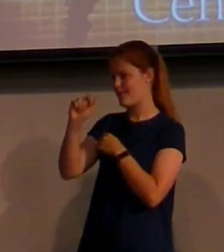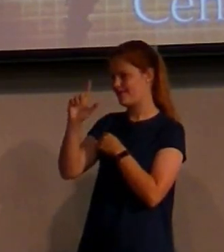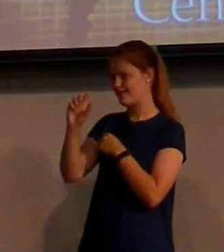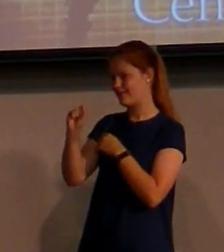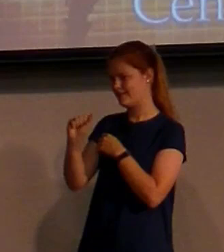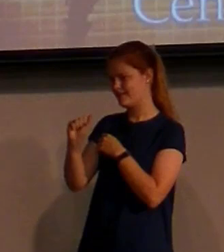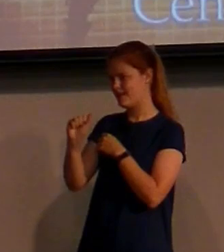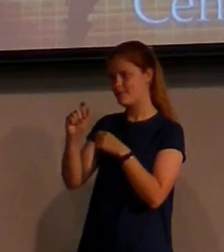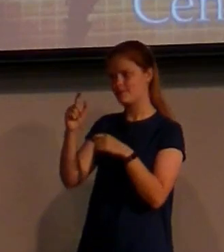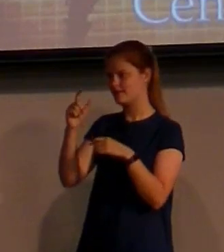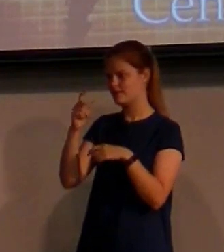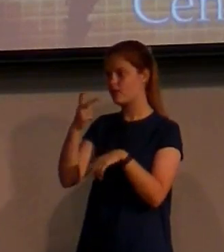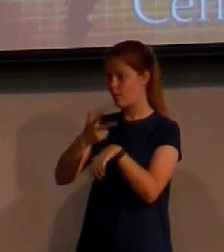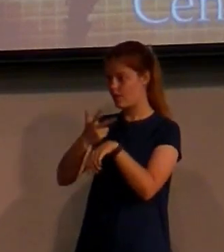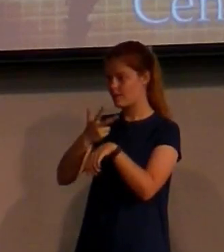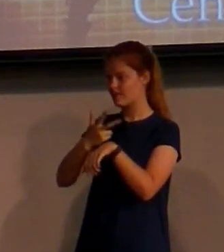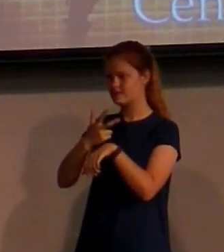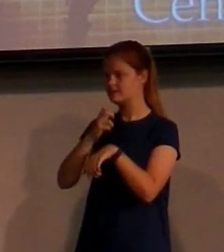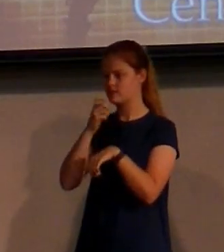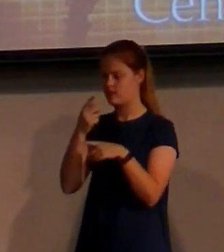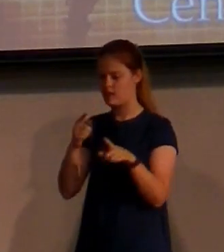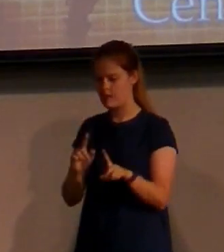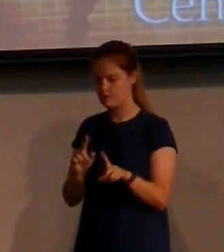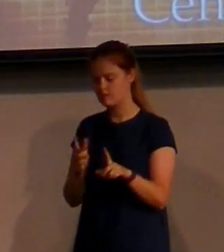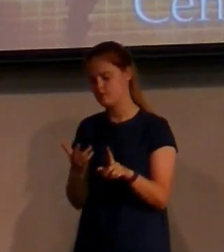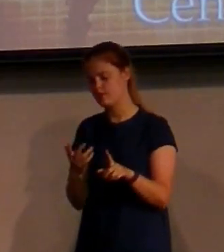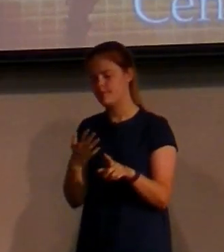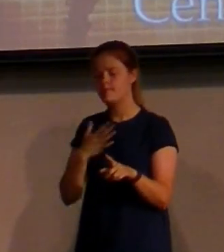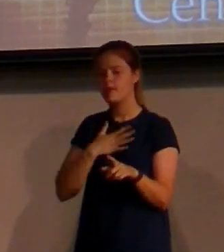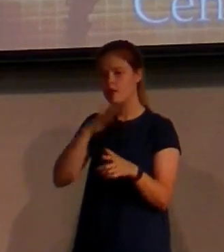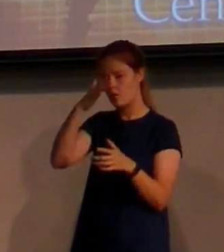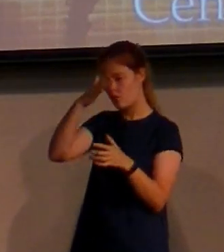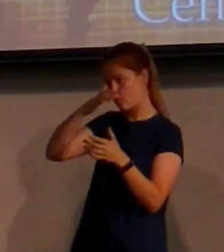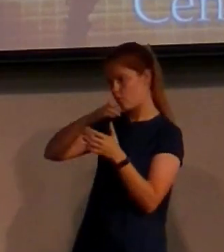What can I both born and raised in Salvador?